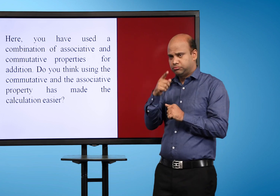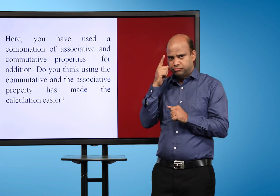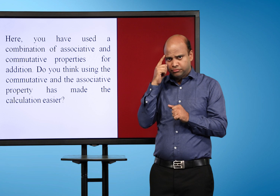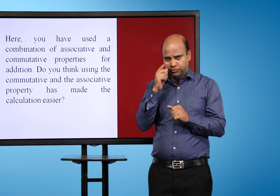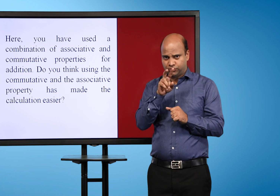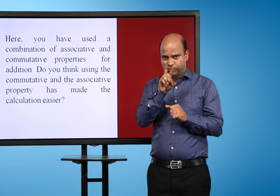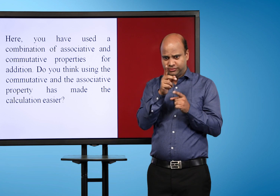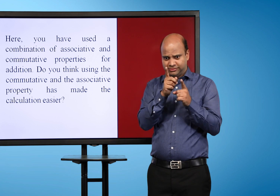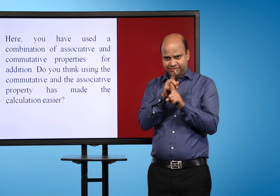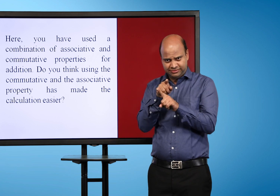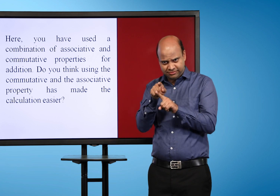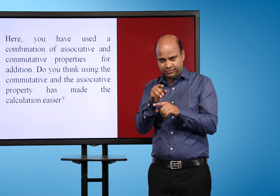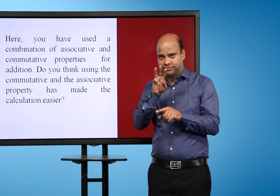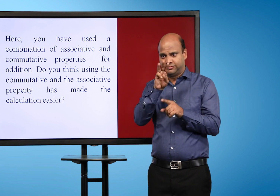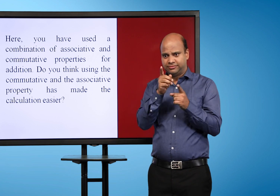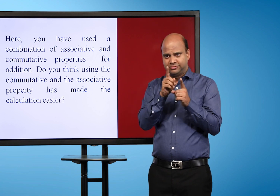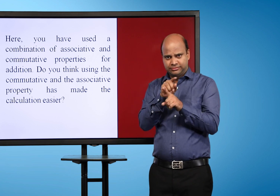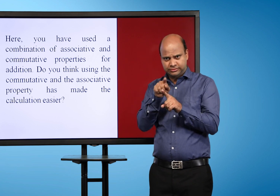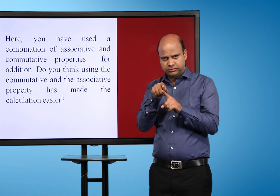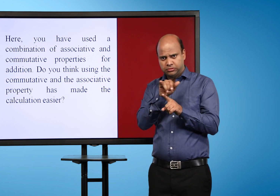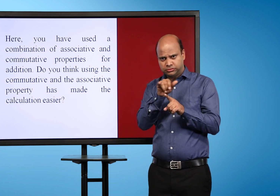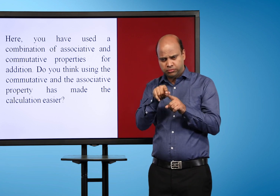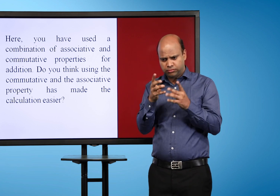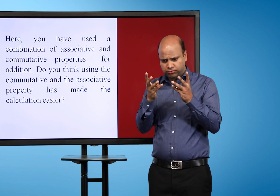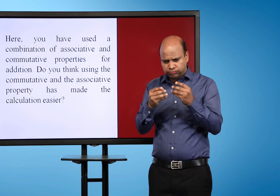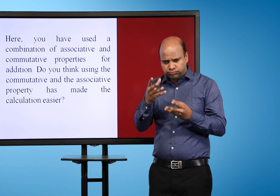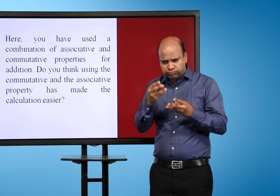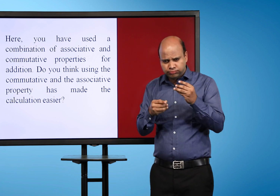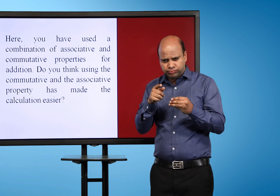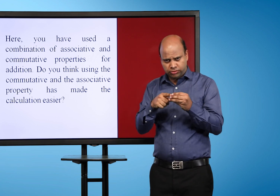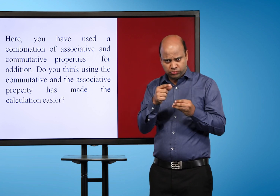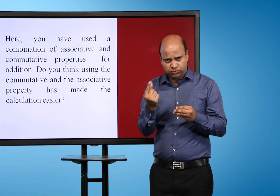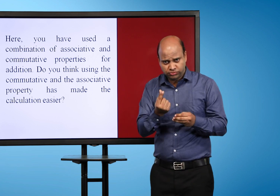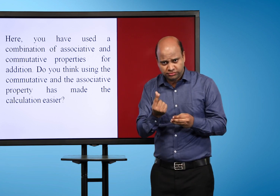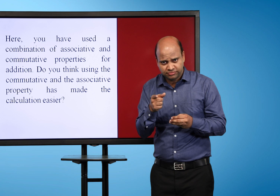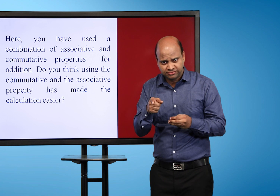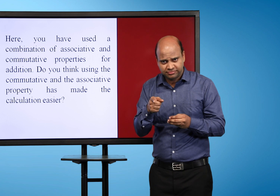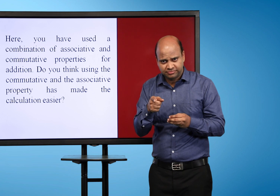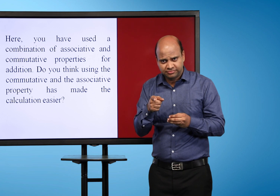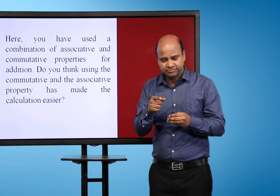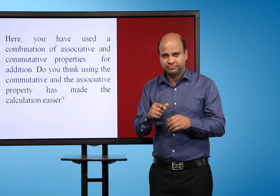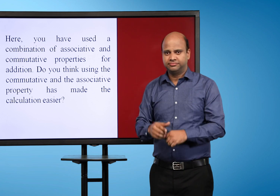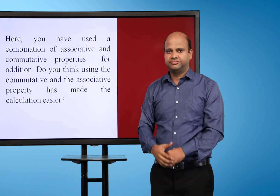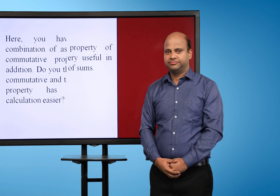you think using the commutative and the associative property has made the calculation easier?